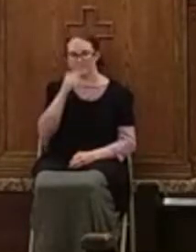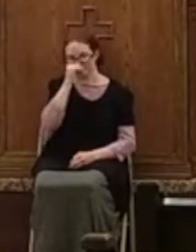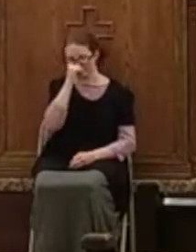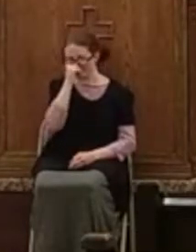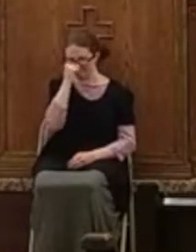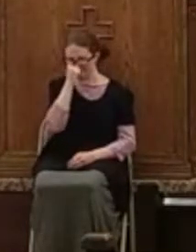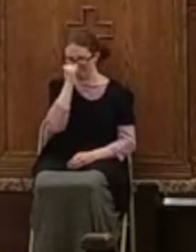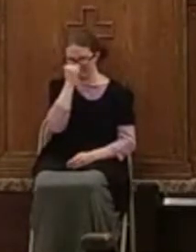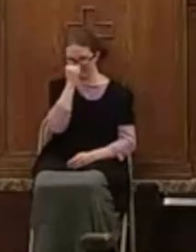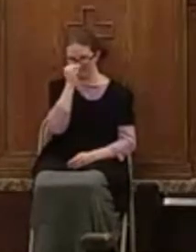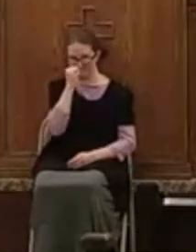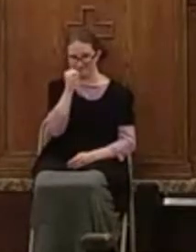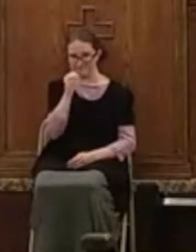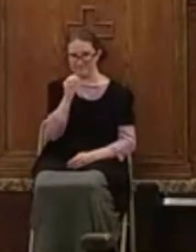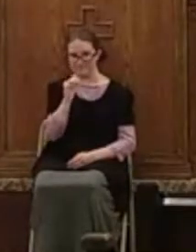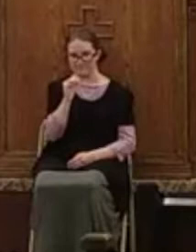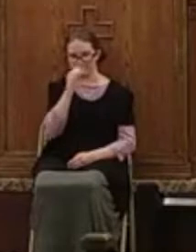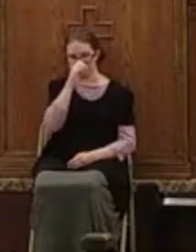tomorrow.